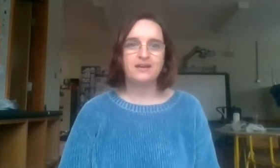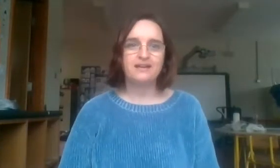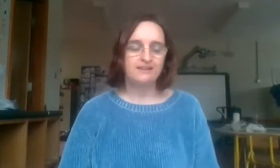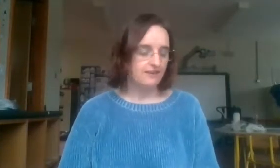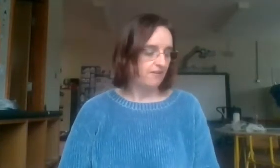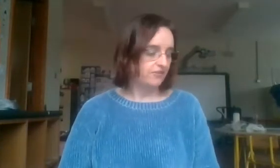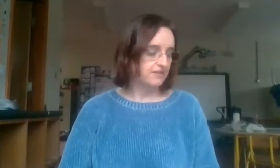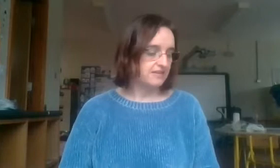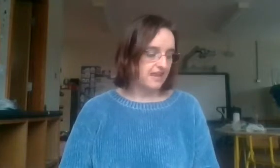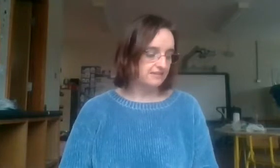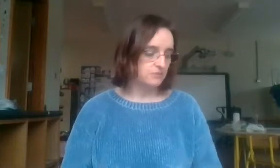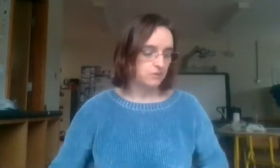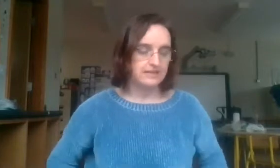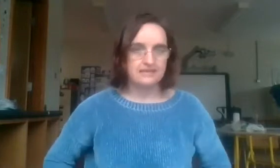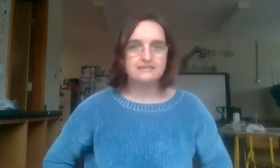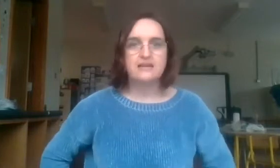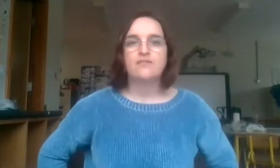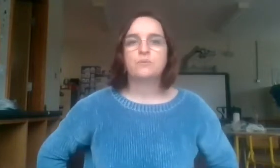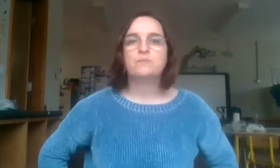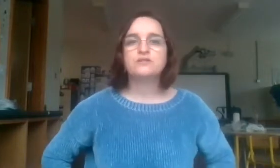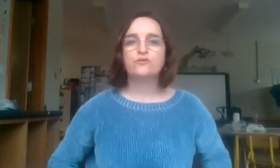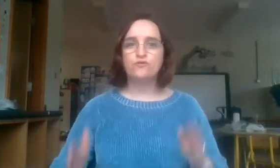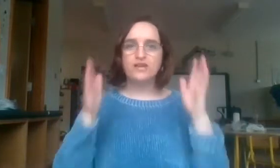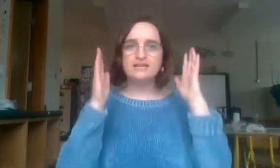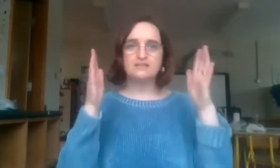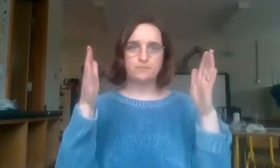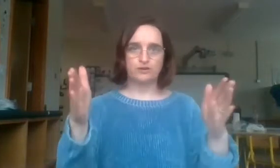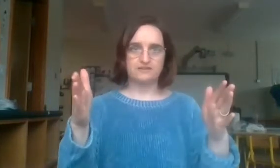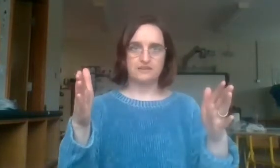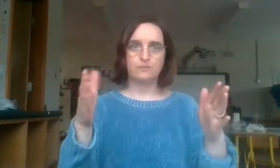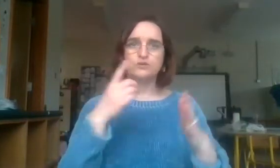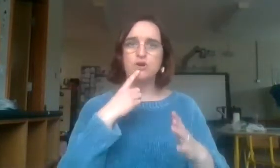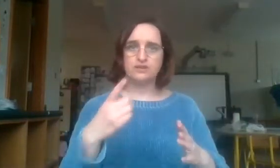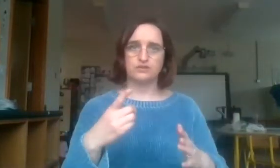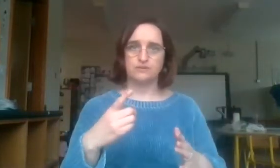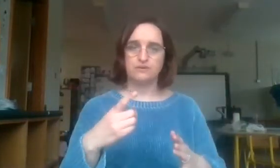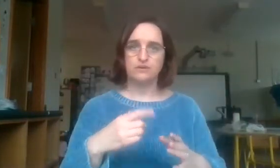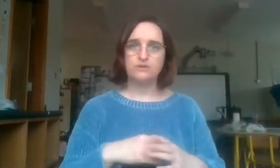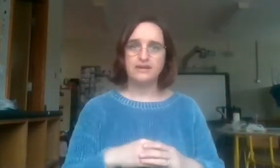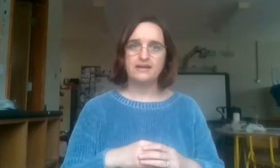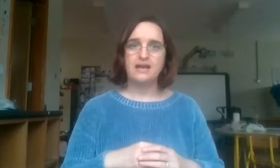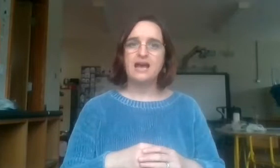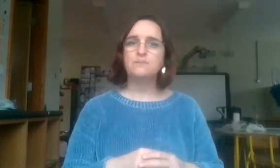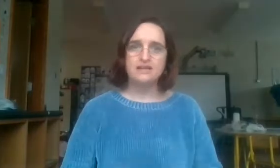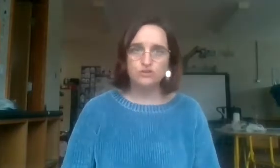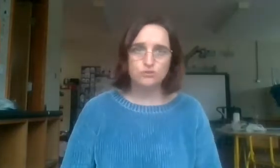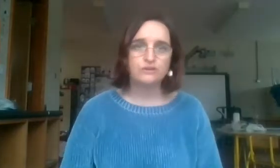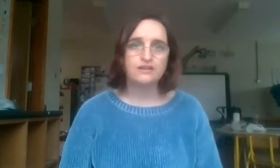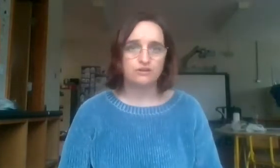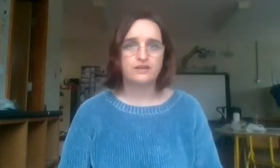Okay? The next one is that we must face the person that we're talking to, okay? And make sure that they're looking at